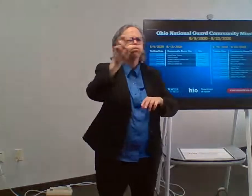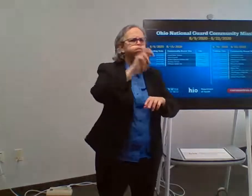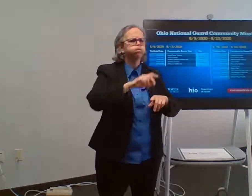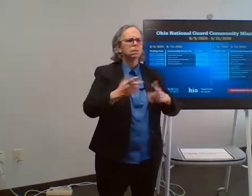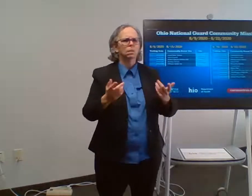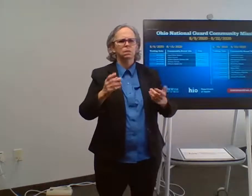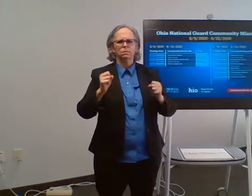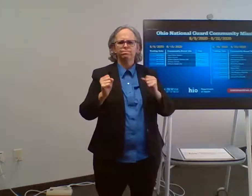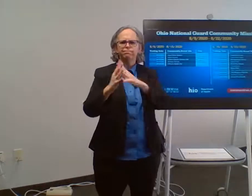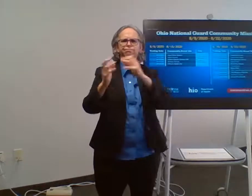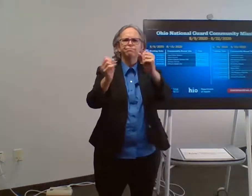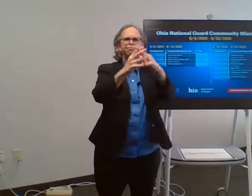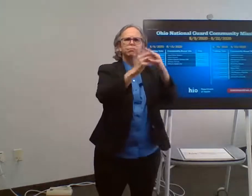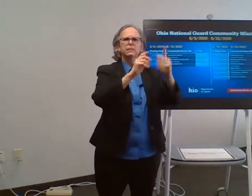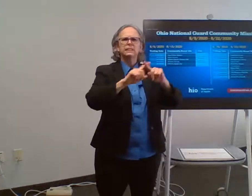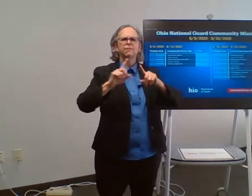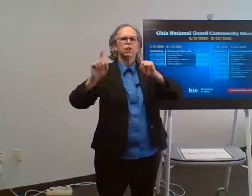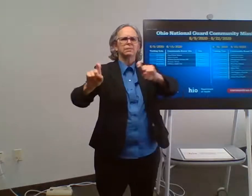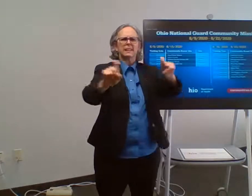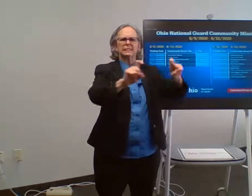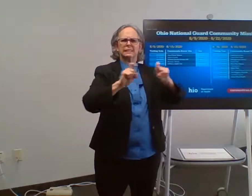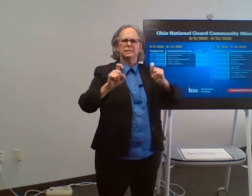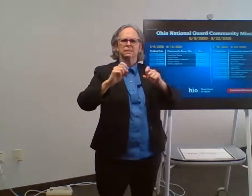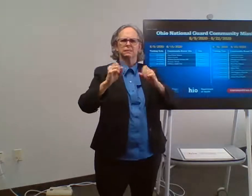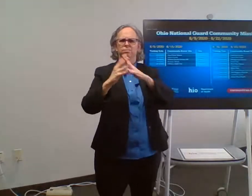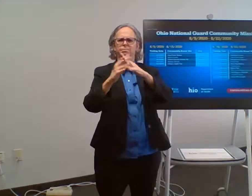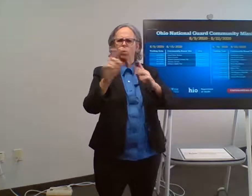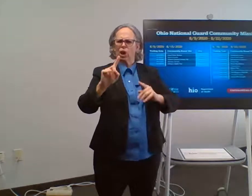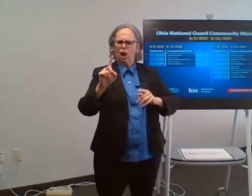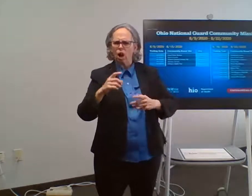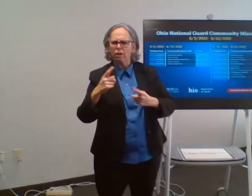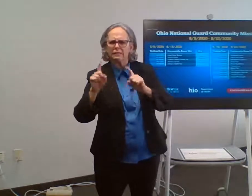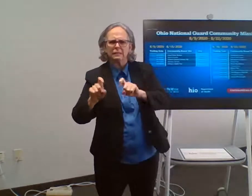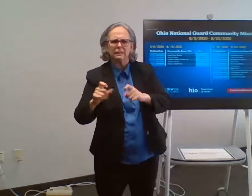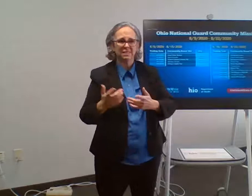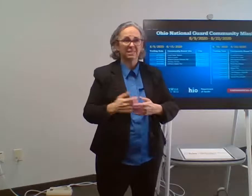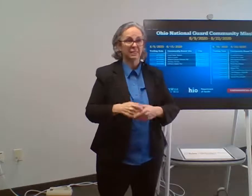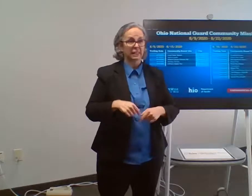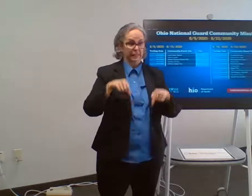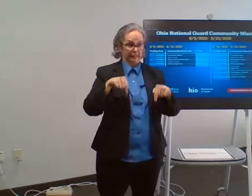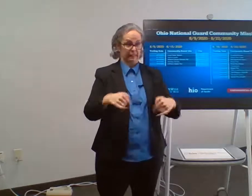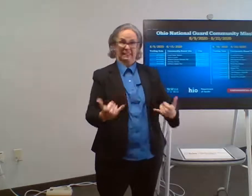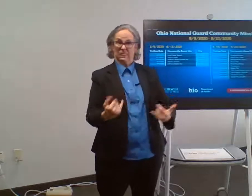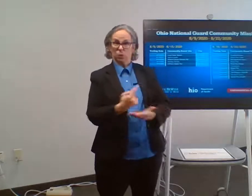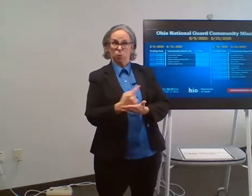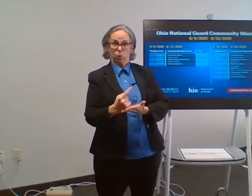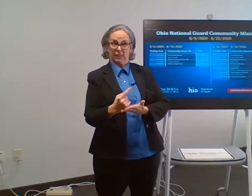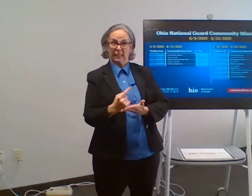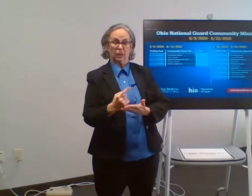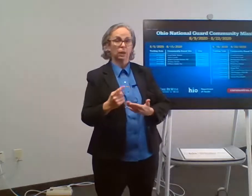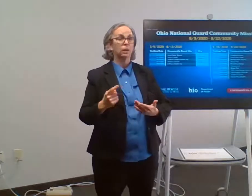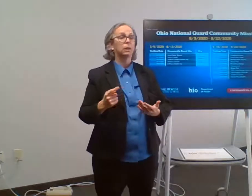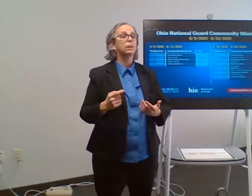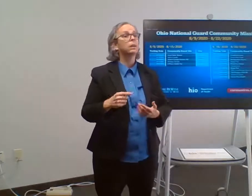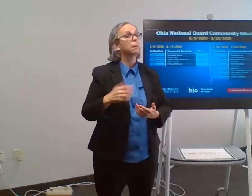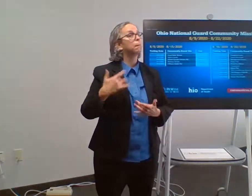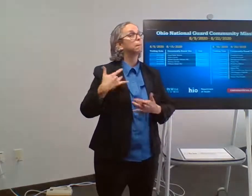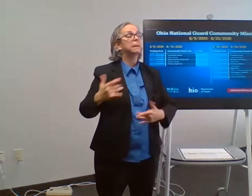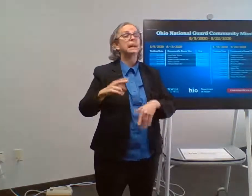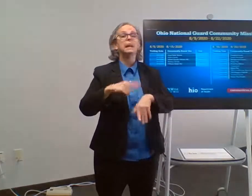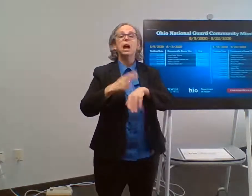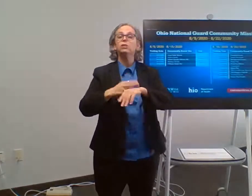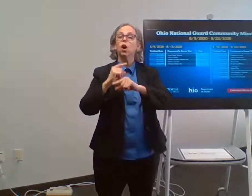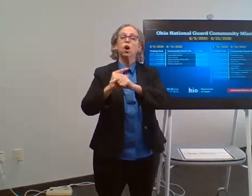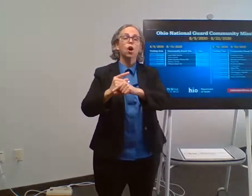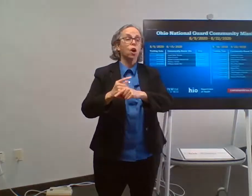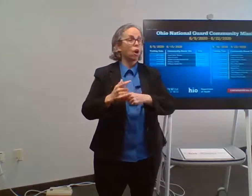for one day going into the community. You'll see this week, had the opportunity